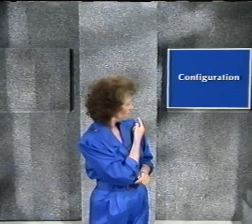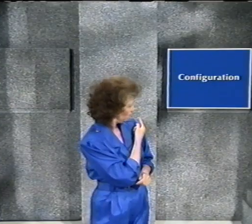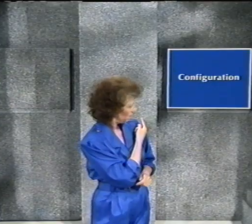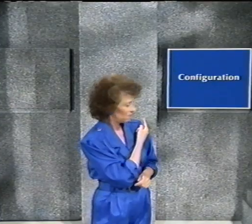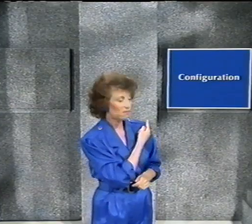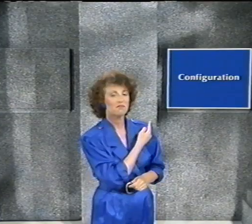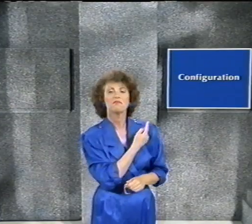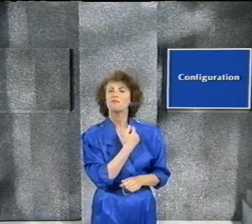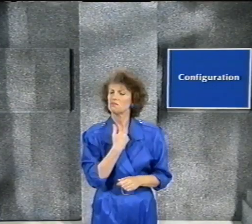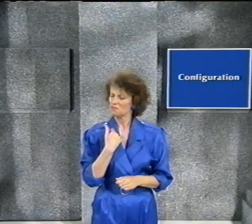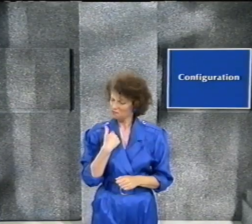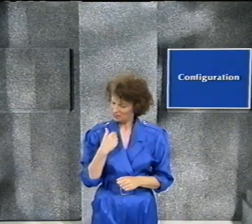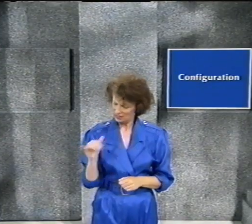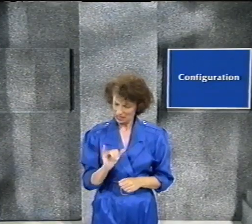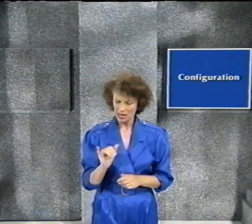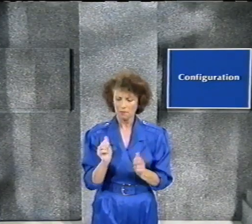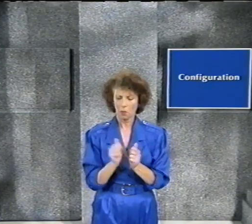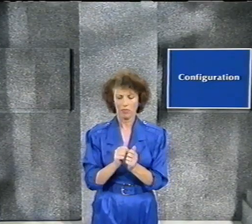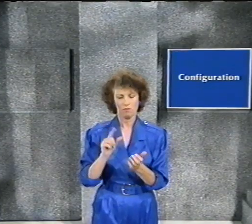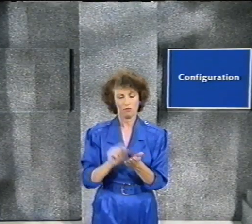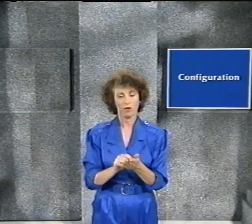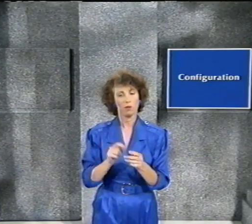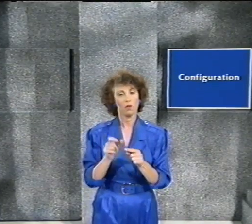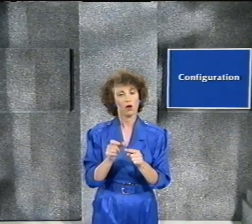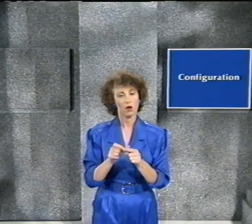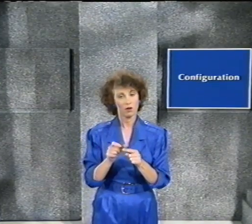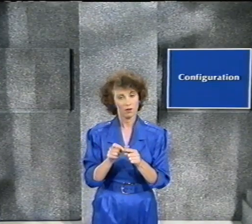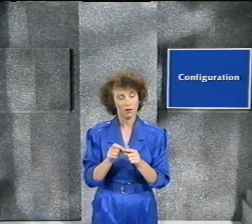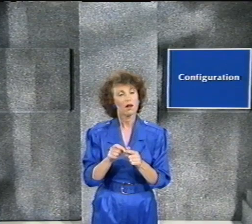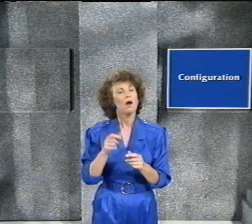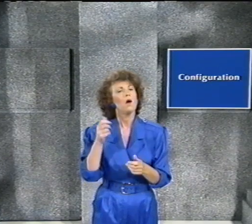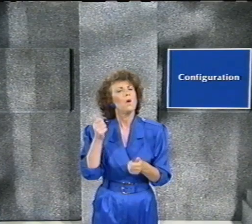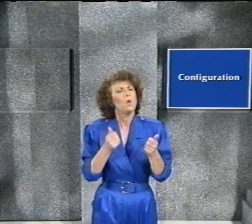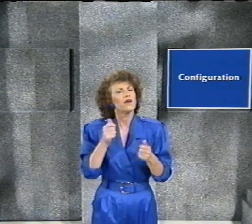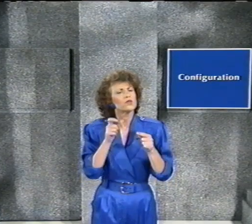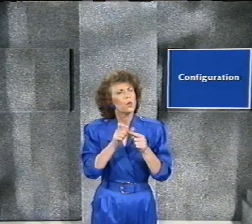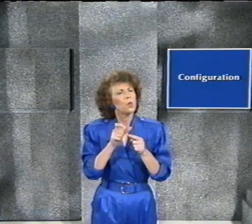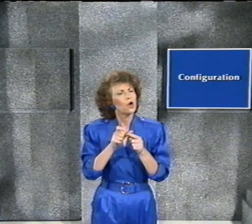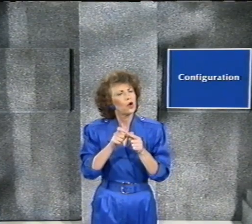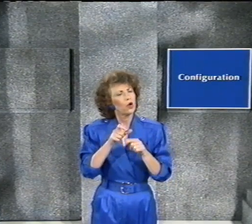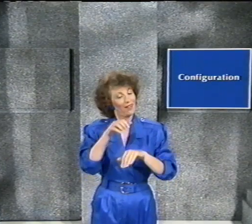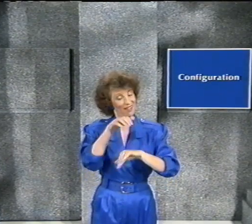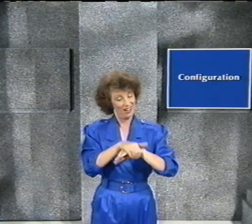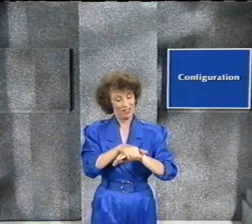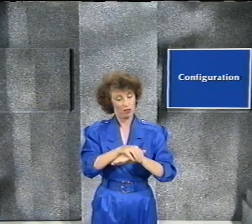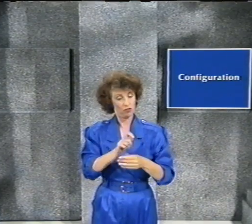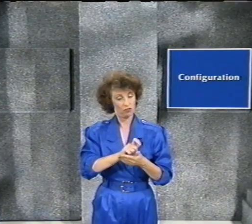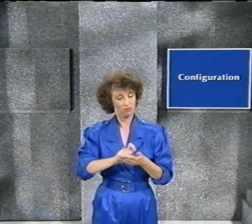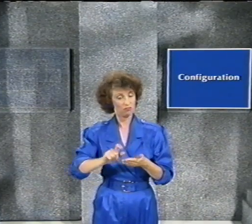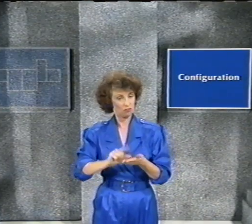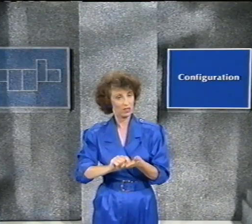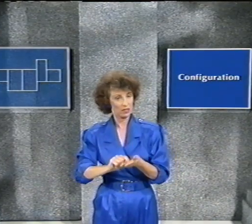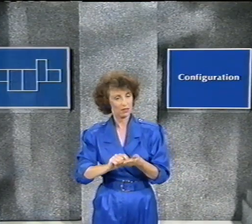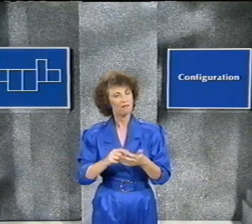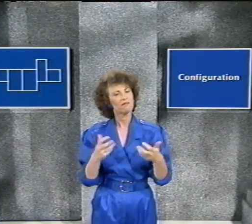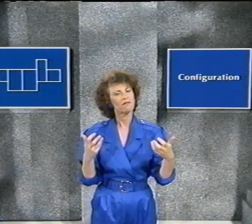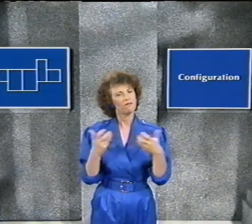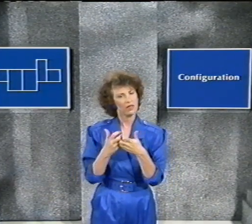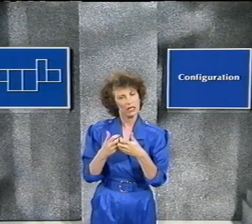about seeing words as shapes based on configuration, we may not realize it, but we do the same thing with printed words.